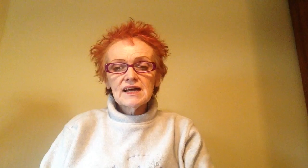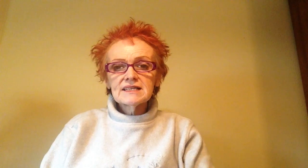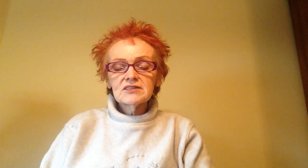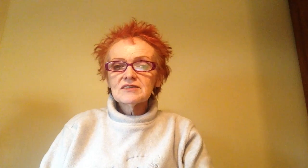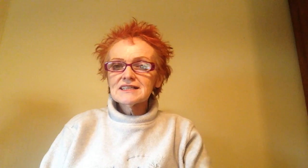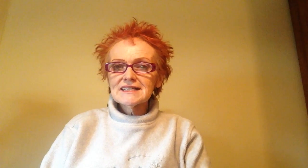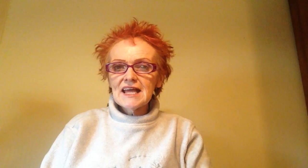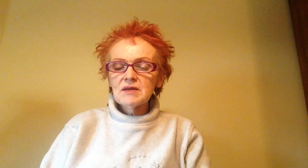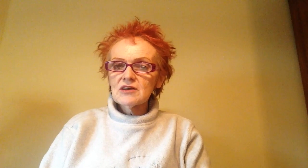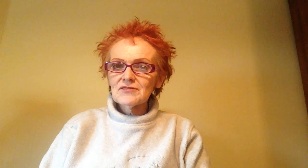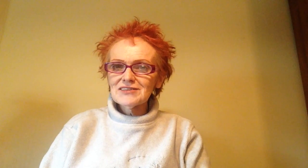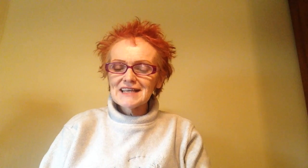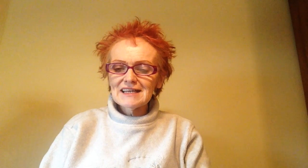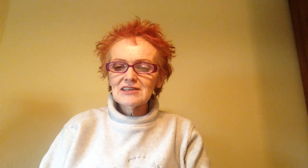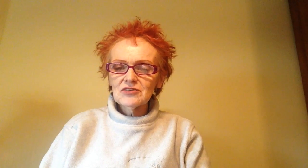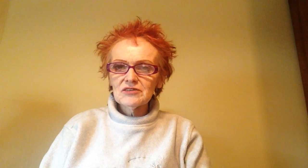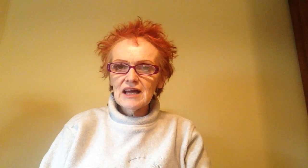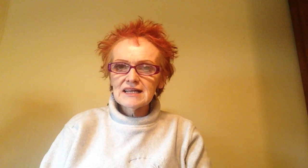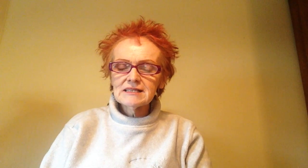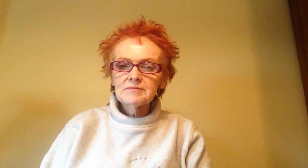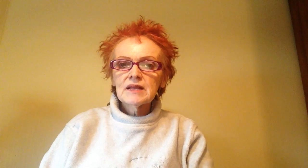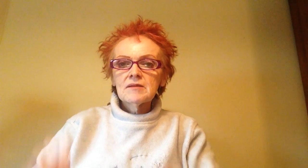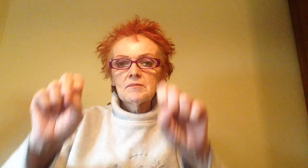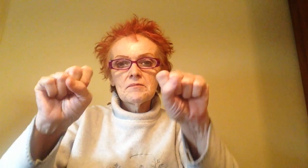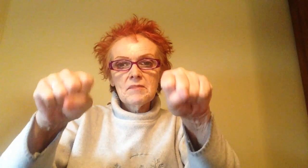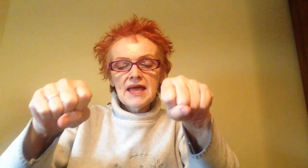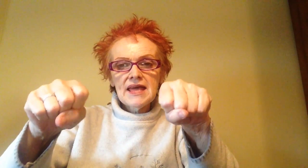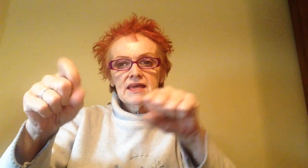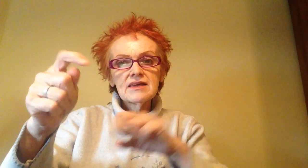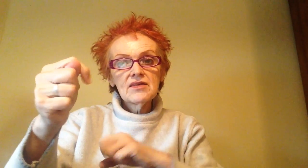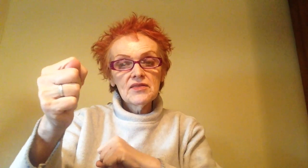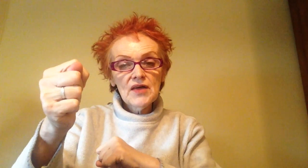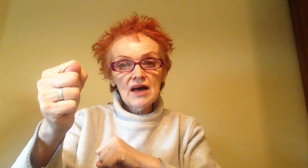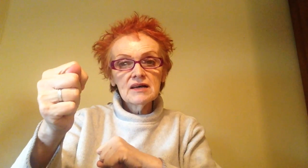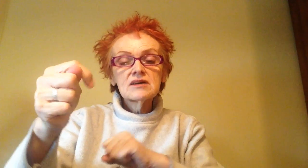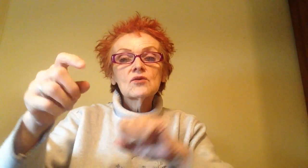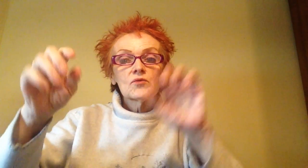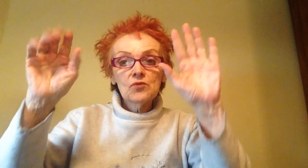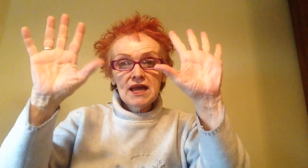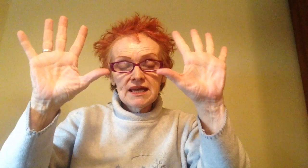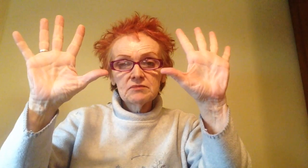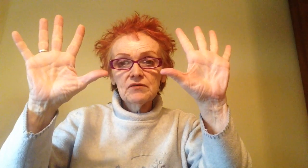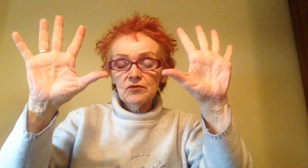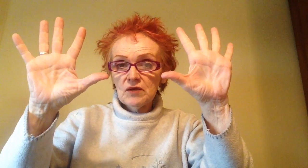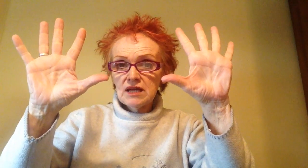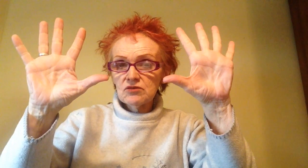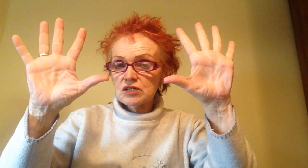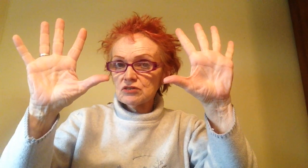Line starts the same as our first, second, and third lines. May the rain, but for rain you're going to use